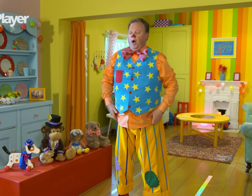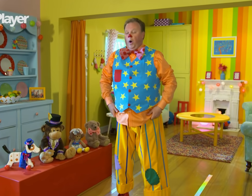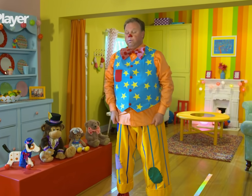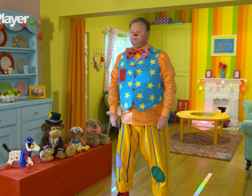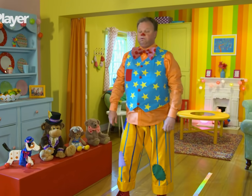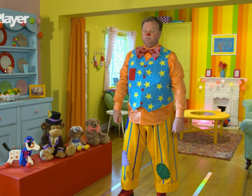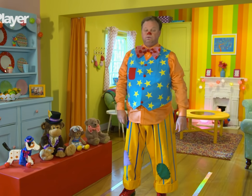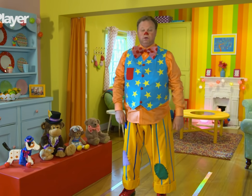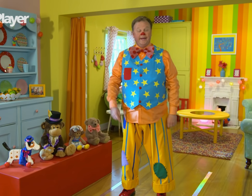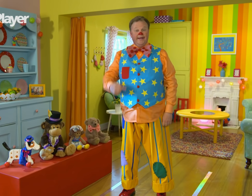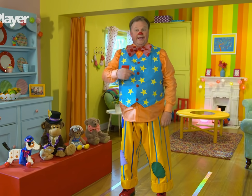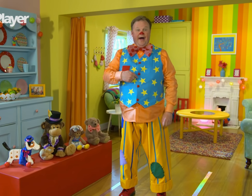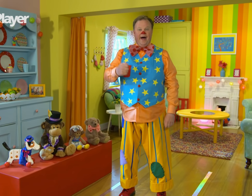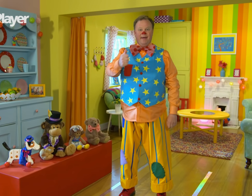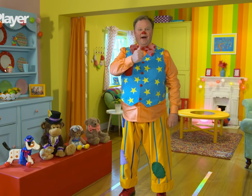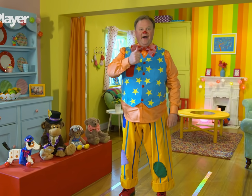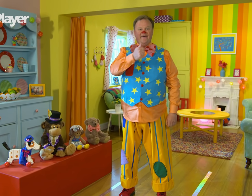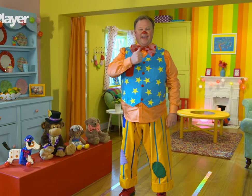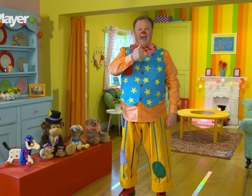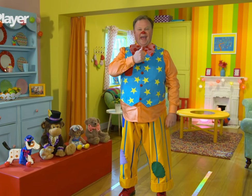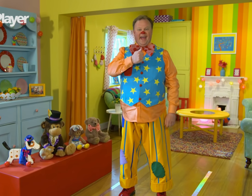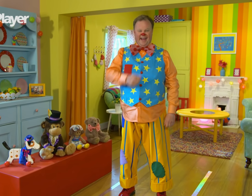Tumble. I'm okay.